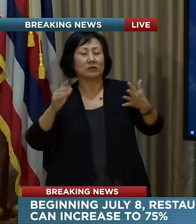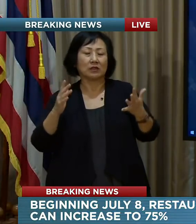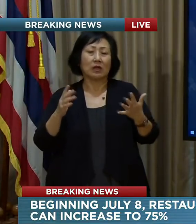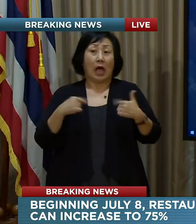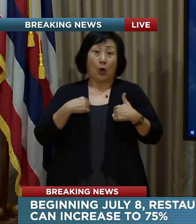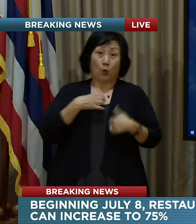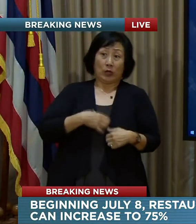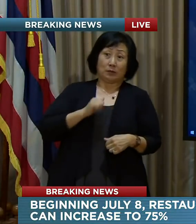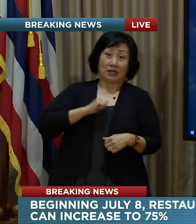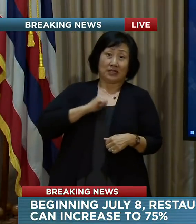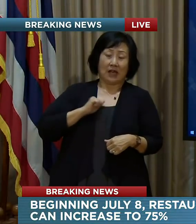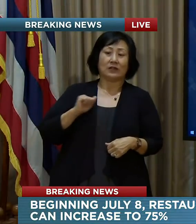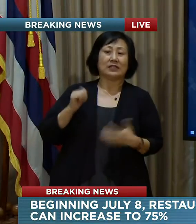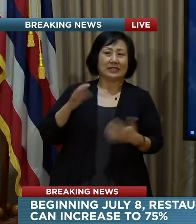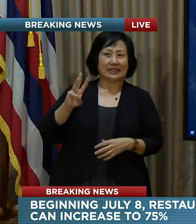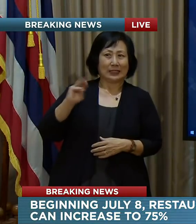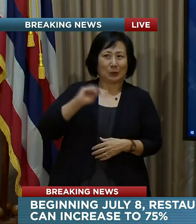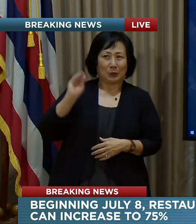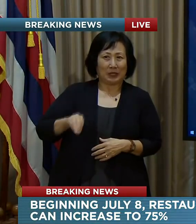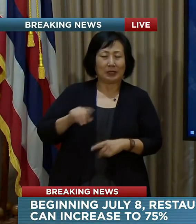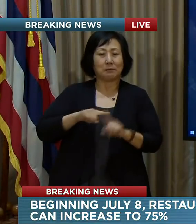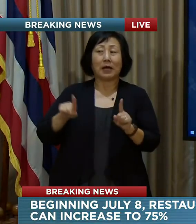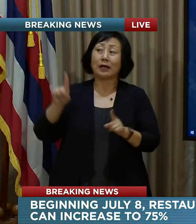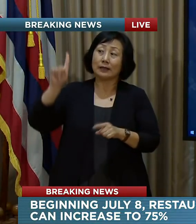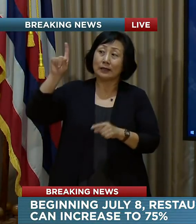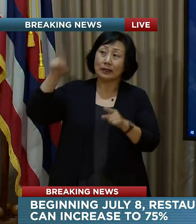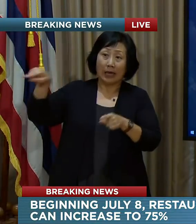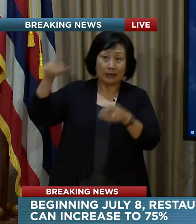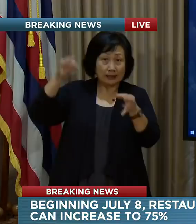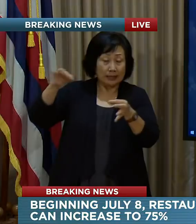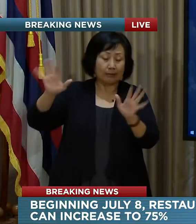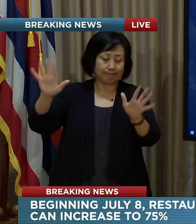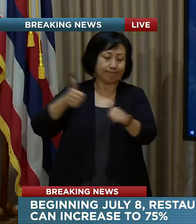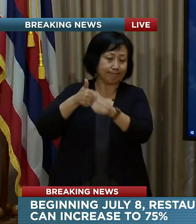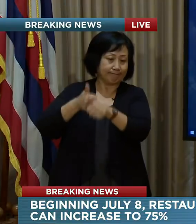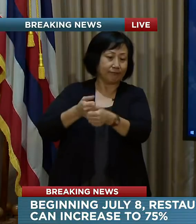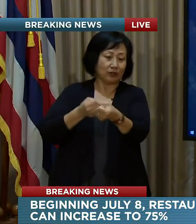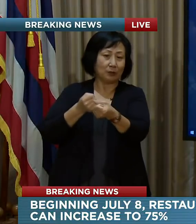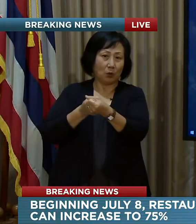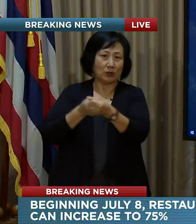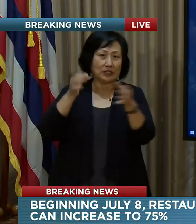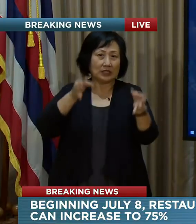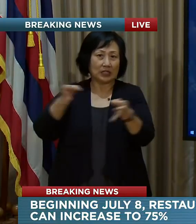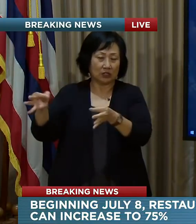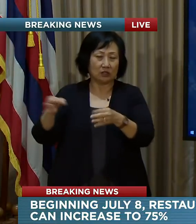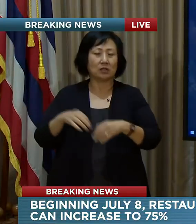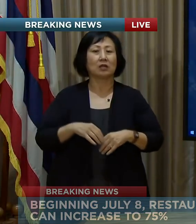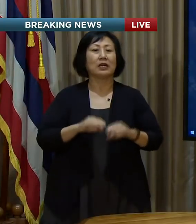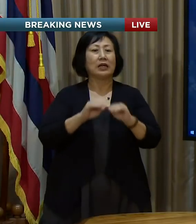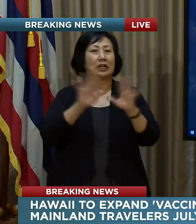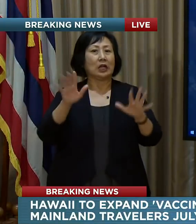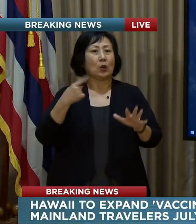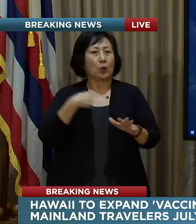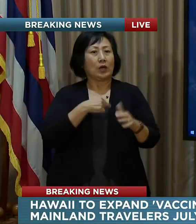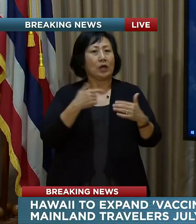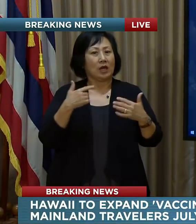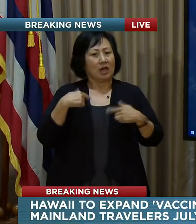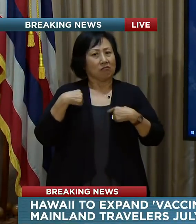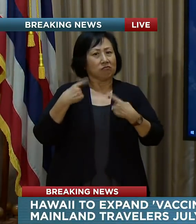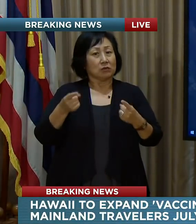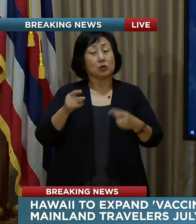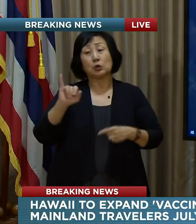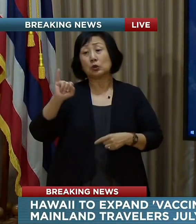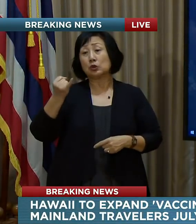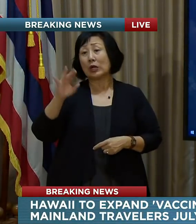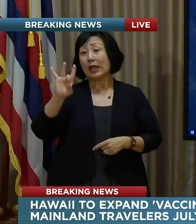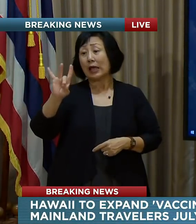already at 60%, but I stand by the decisions that have been made and I'm supportive of the decisions that have been made per the agreement we have. So July